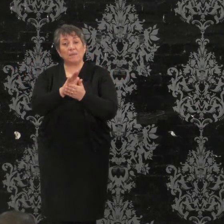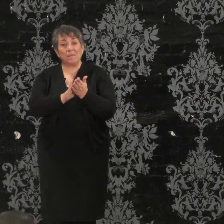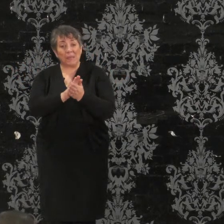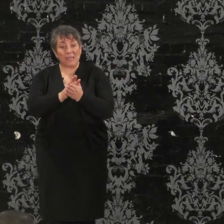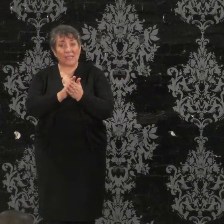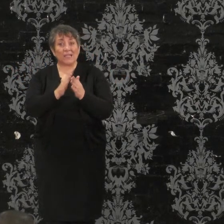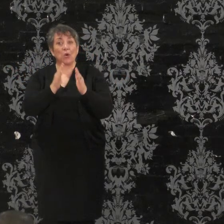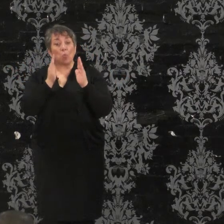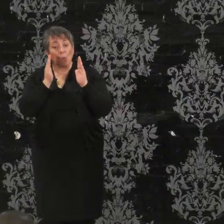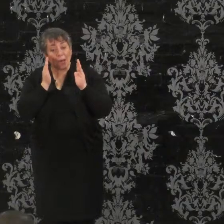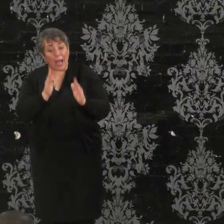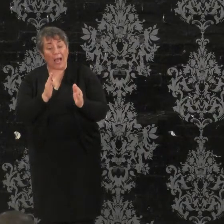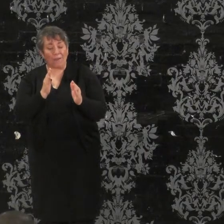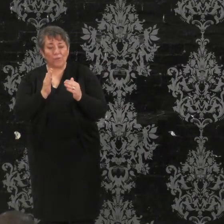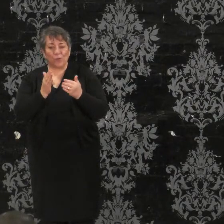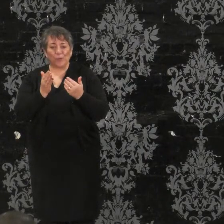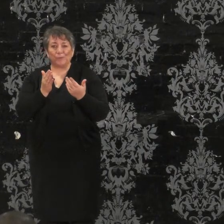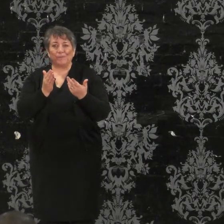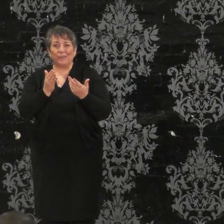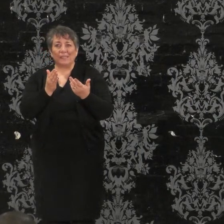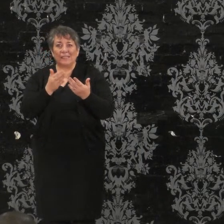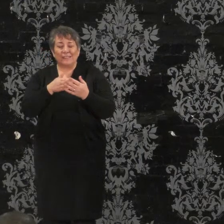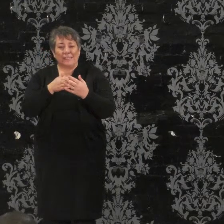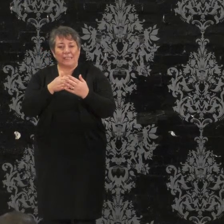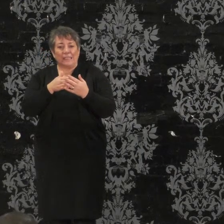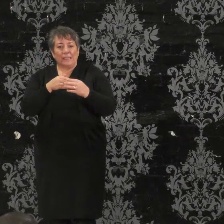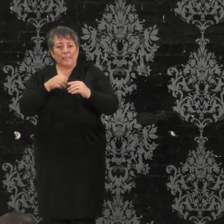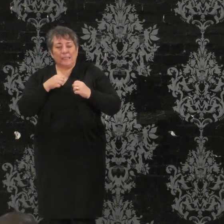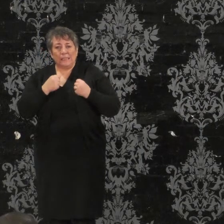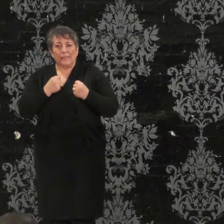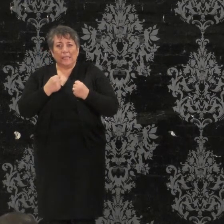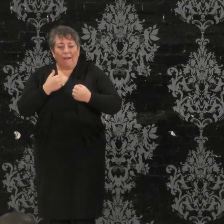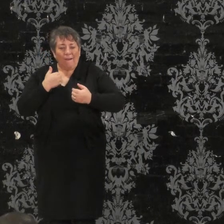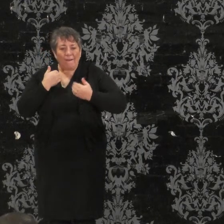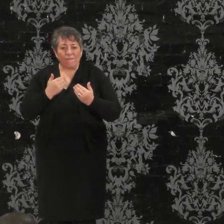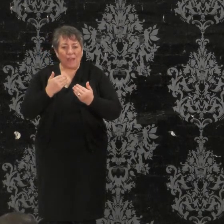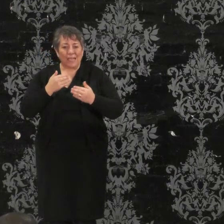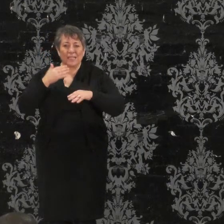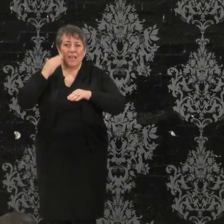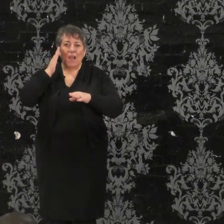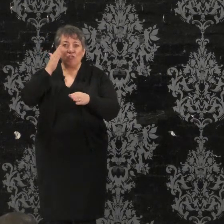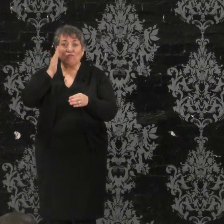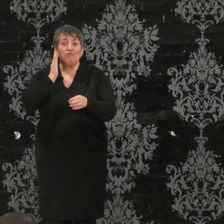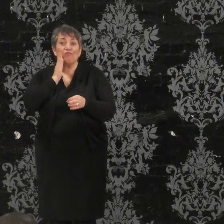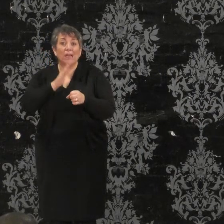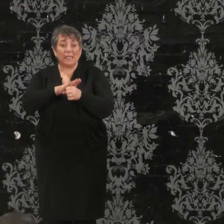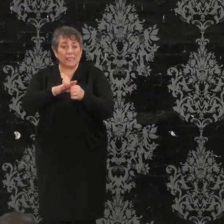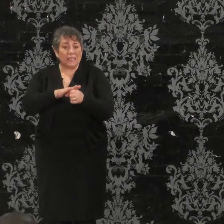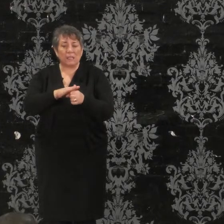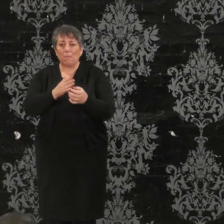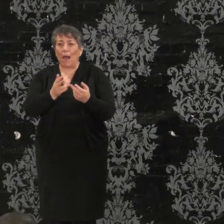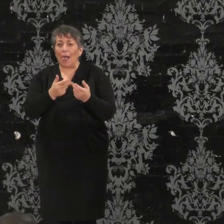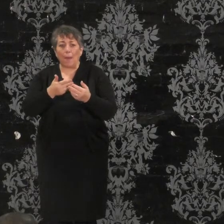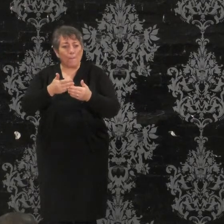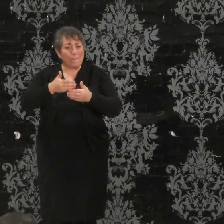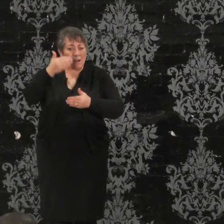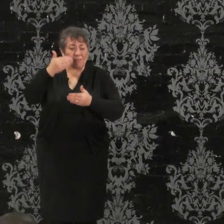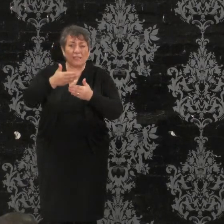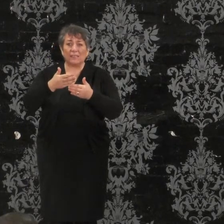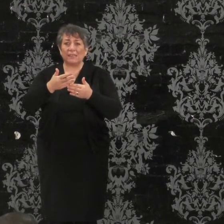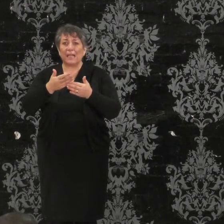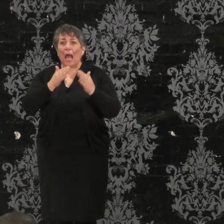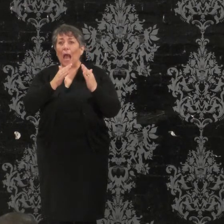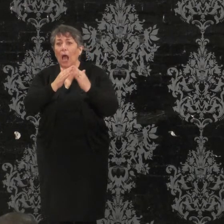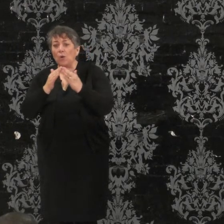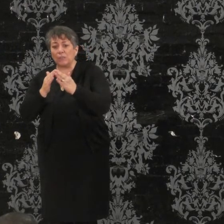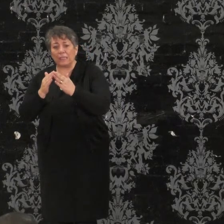yes, racial inequality that black Londoners face, from housing and poverty to education and